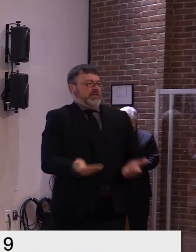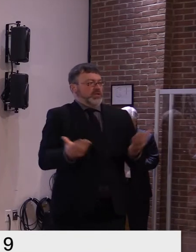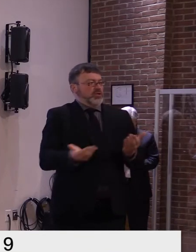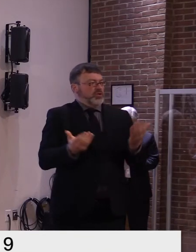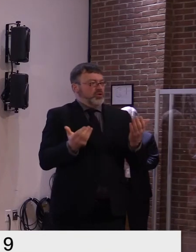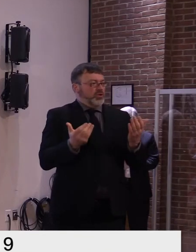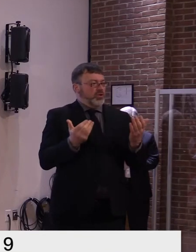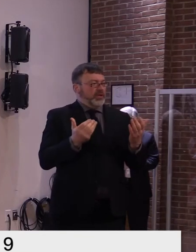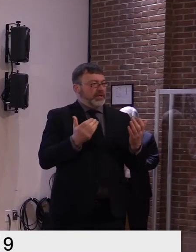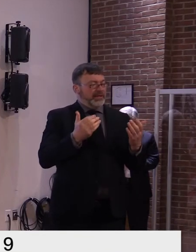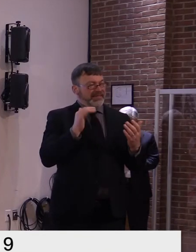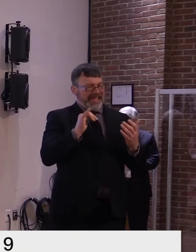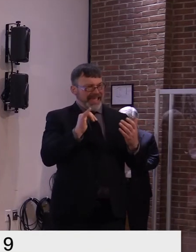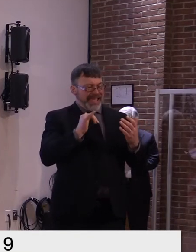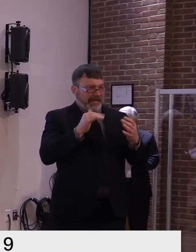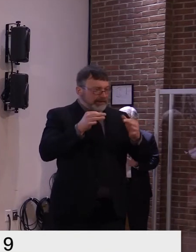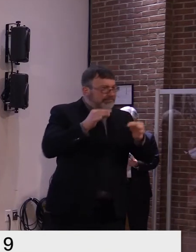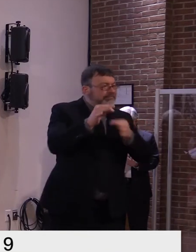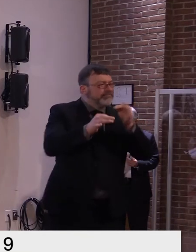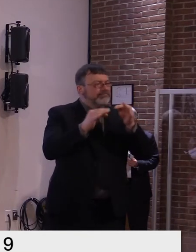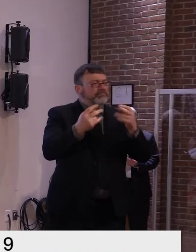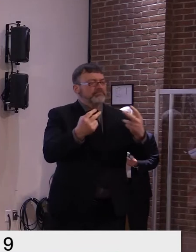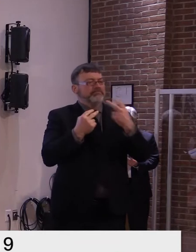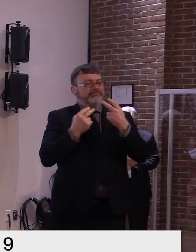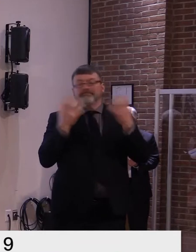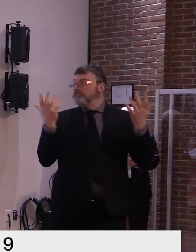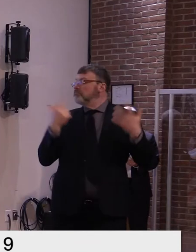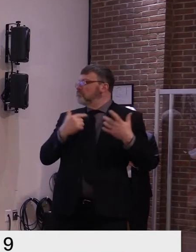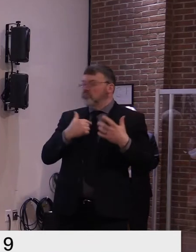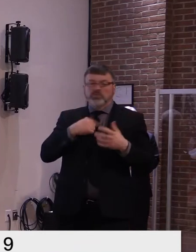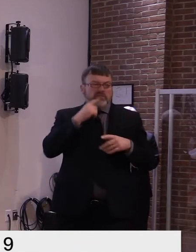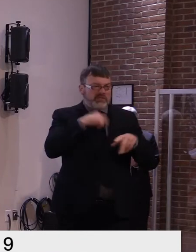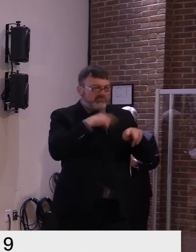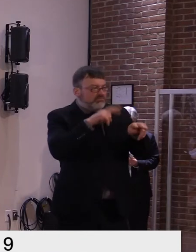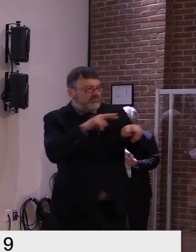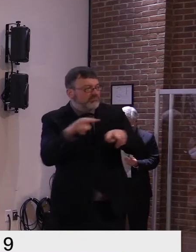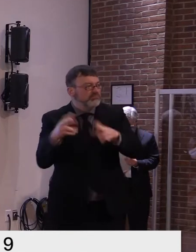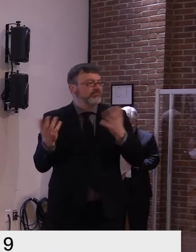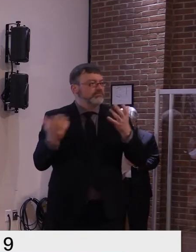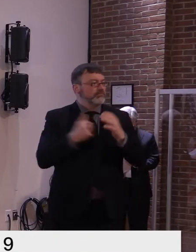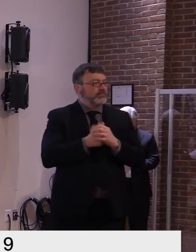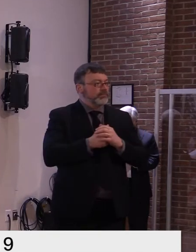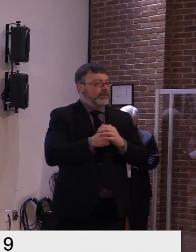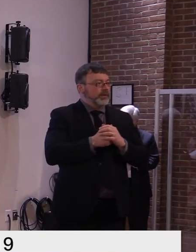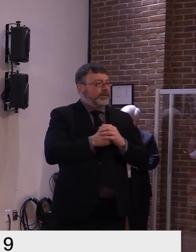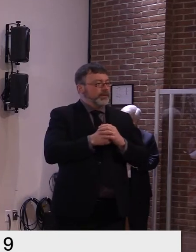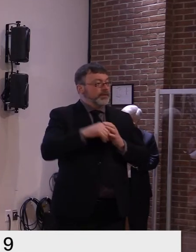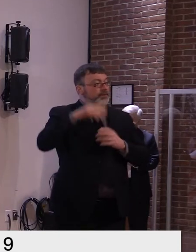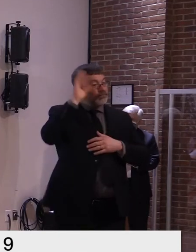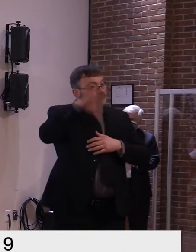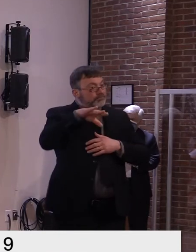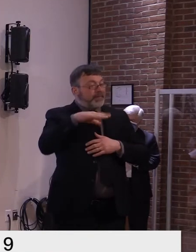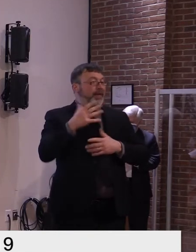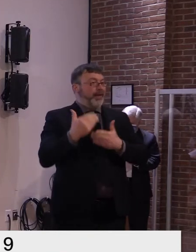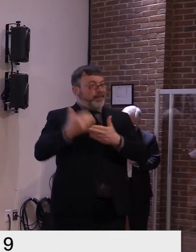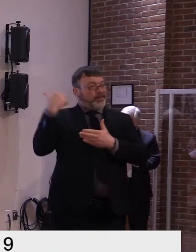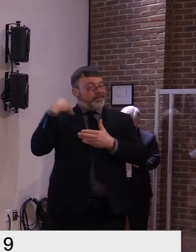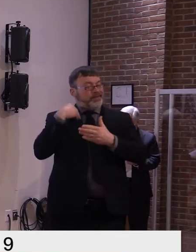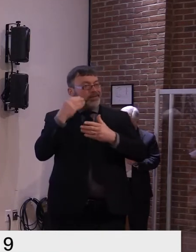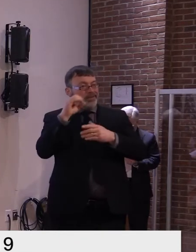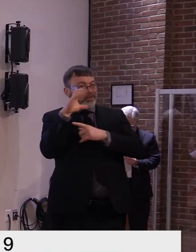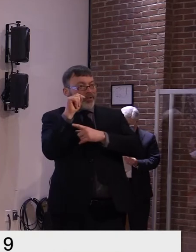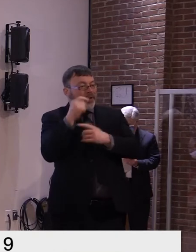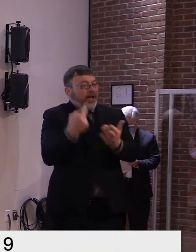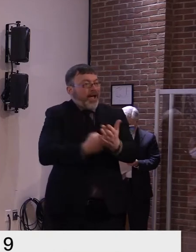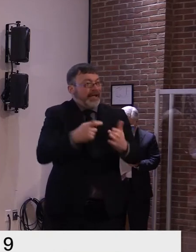that. As you know, in the past, when we've had certain outbreaks, like the ice team sports outbreak